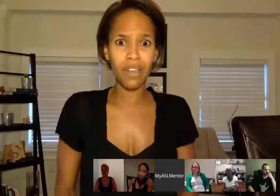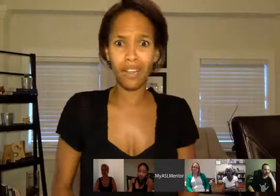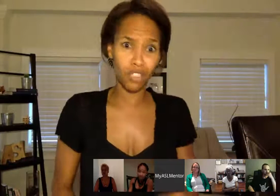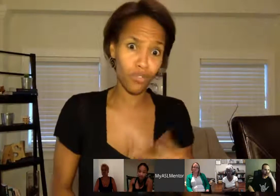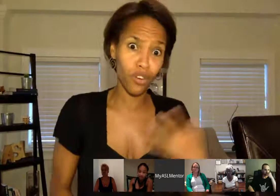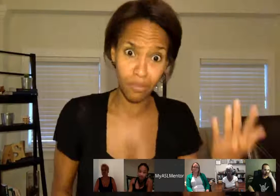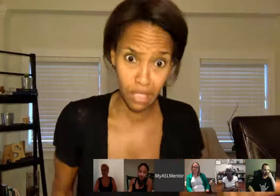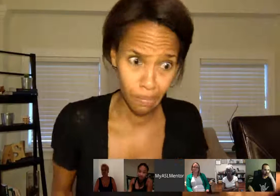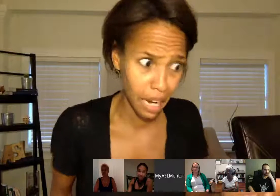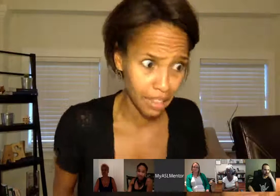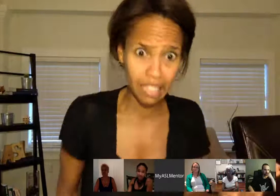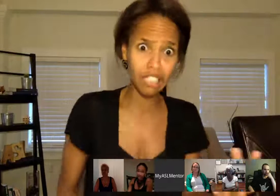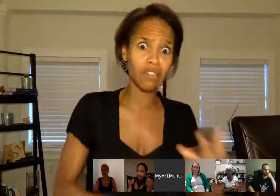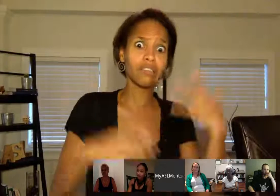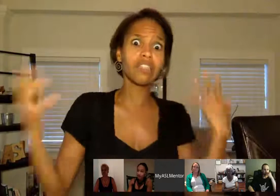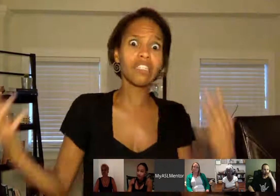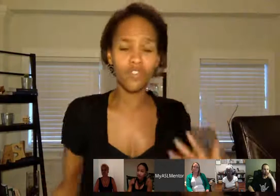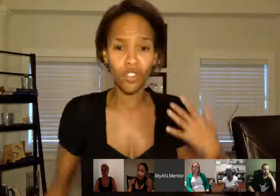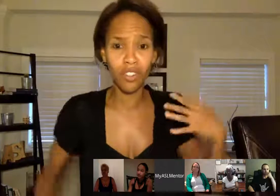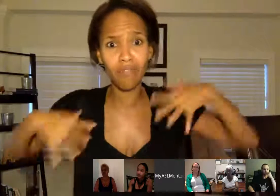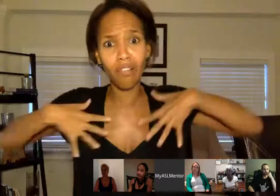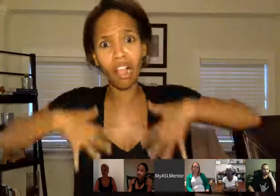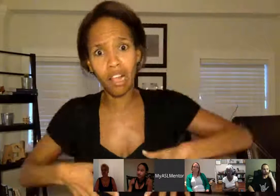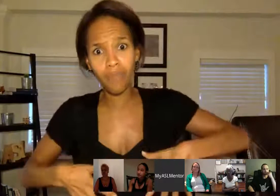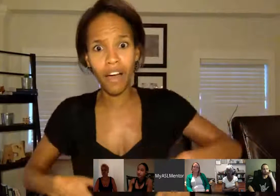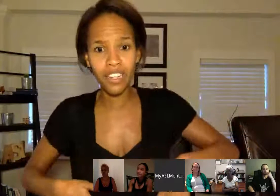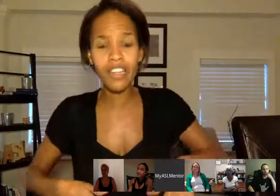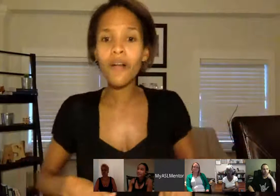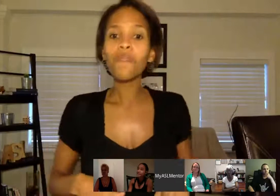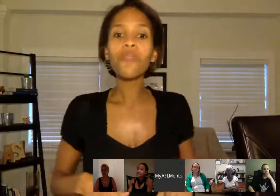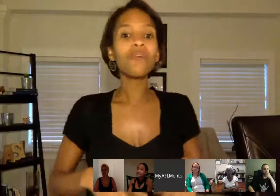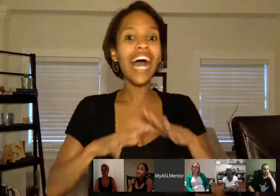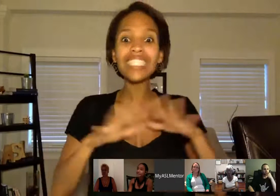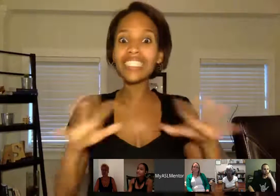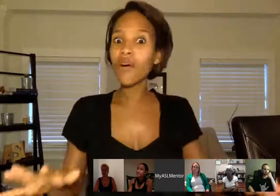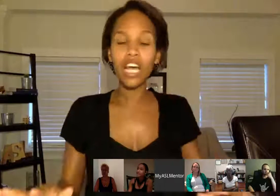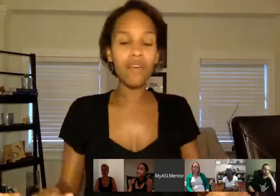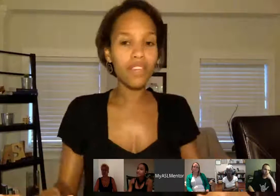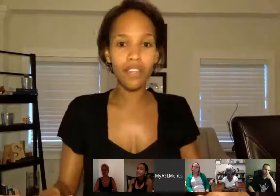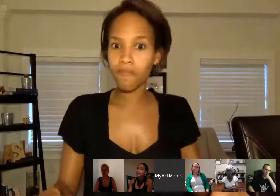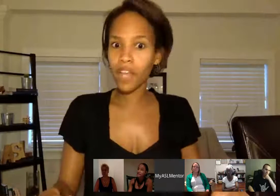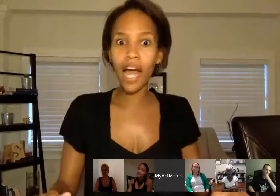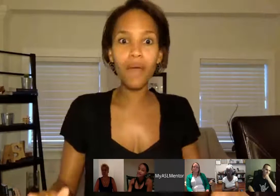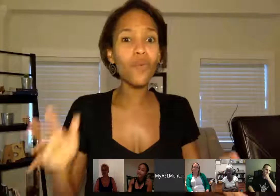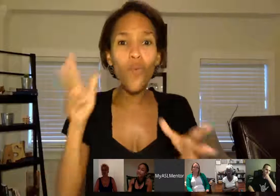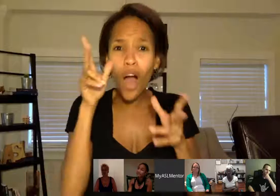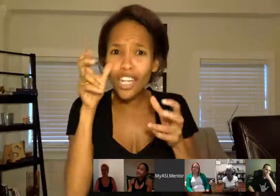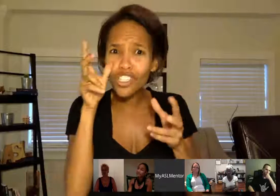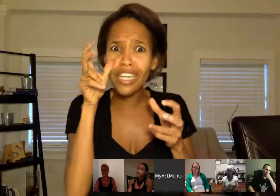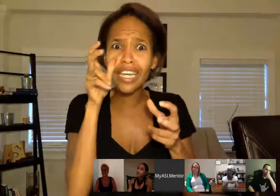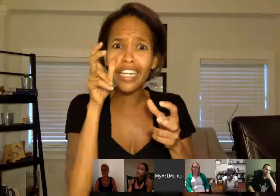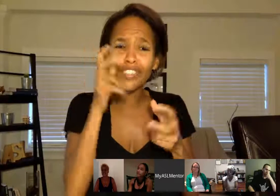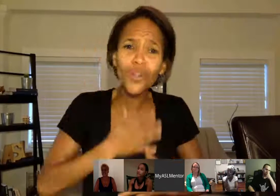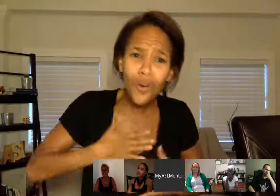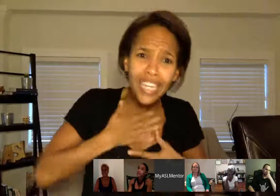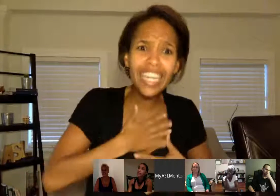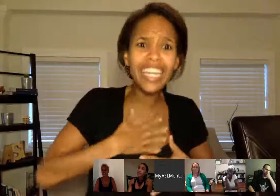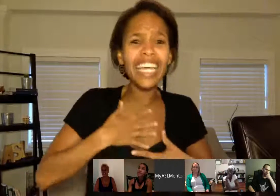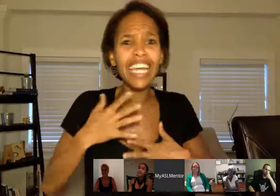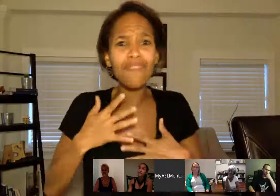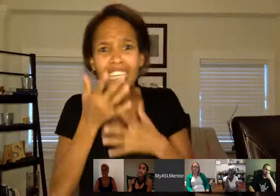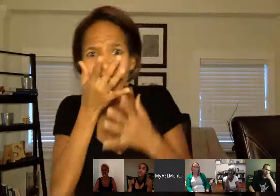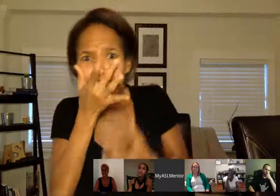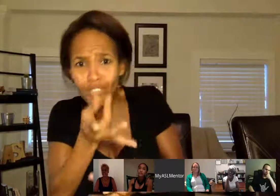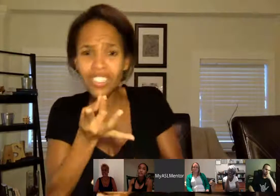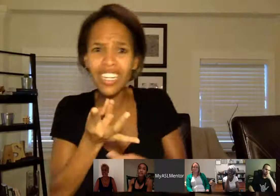voice them, and I voice them really badly, so I don't know, I just feel like bleh about it. But that's not what I mean. I mean watching and enjoying